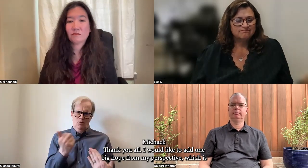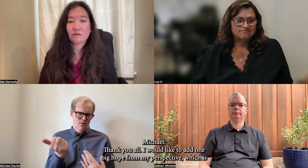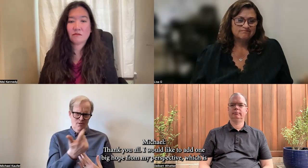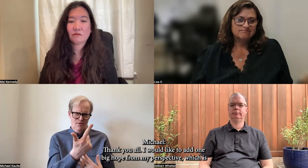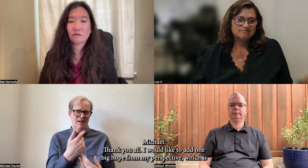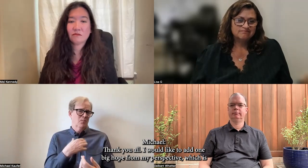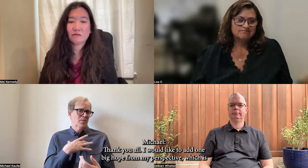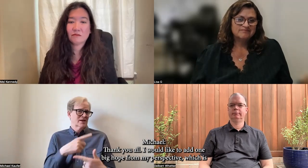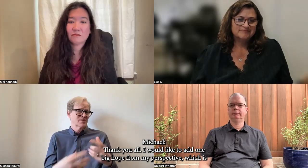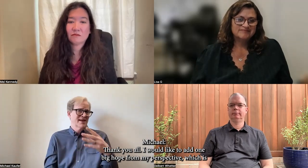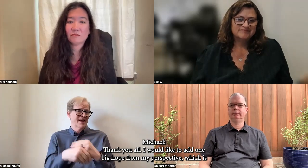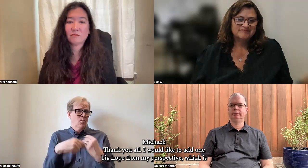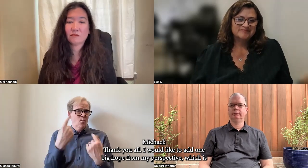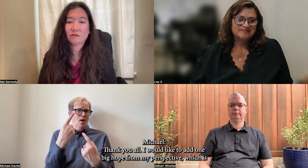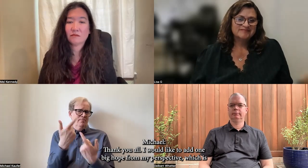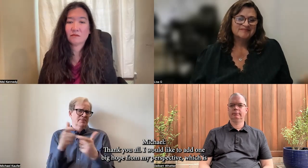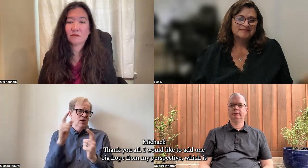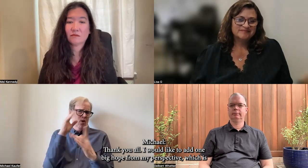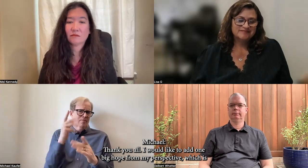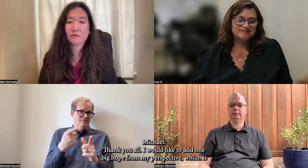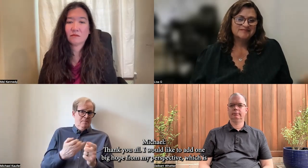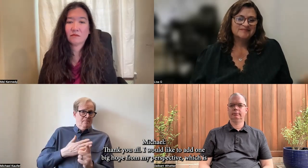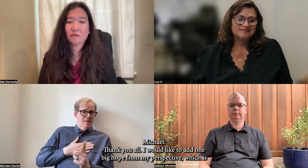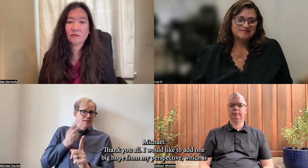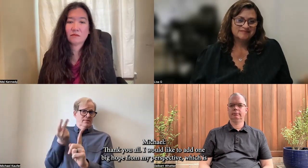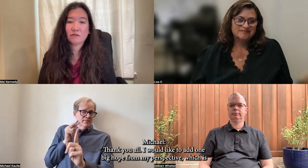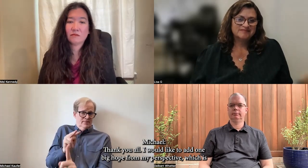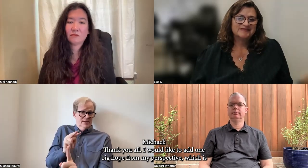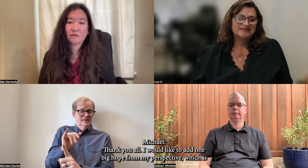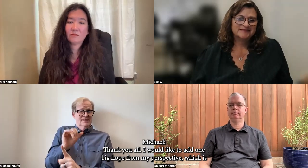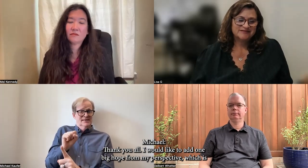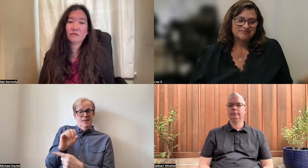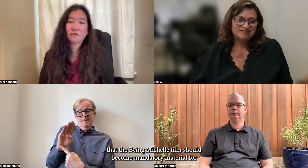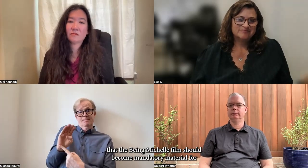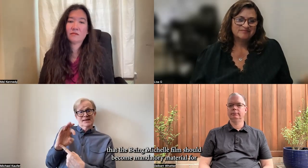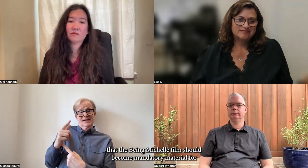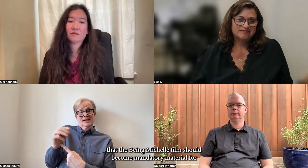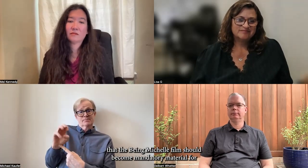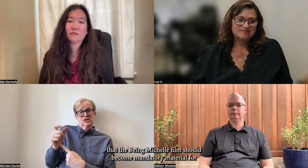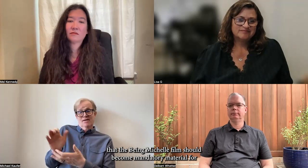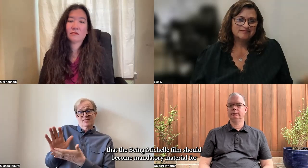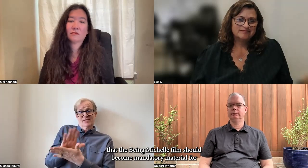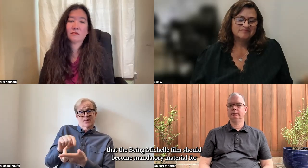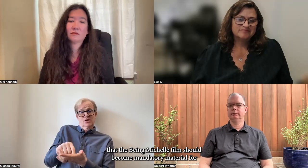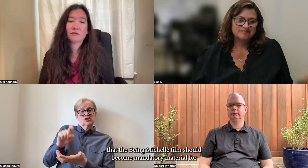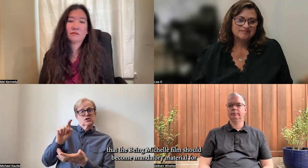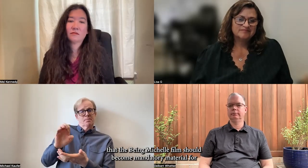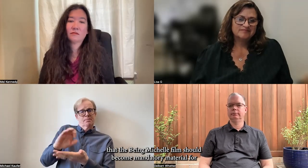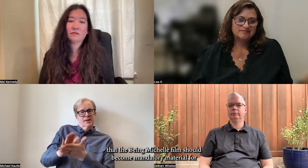Thank you, all. I would like to add one big hope from my perspective, which is that the Being Michelle film should